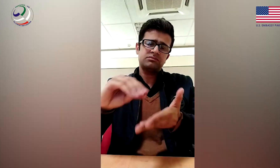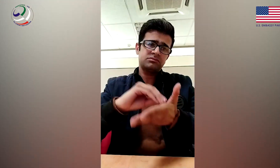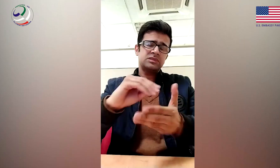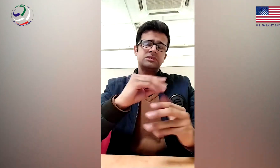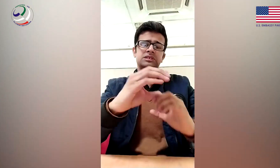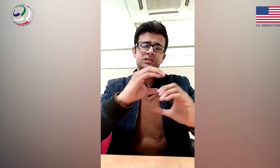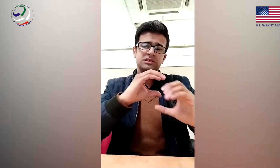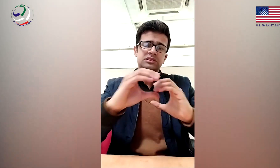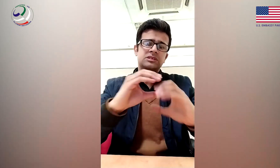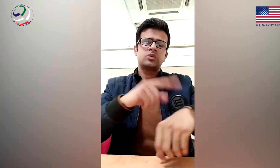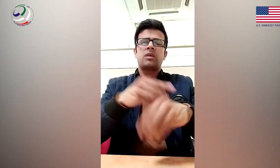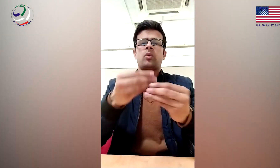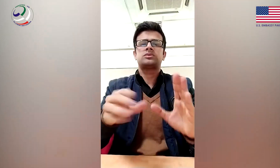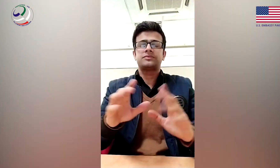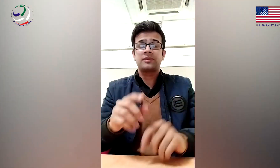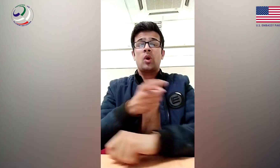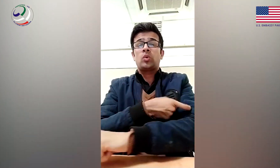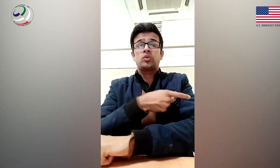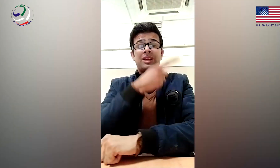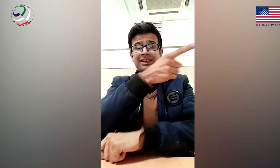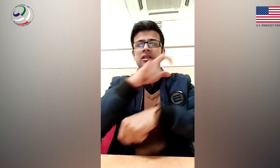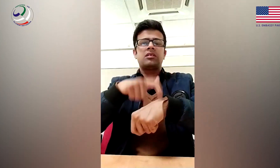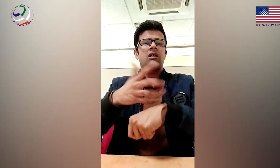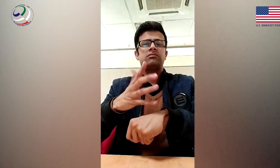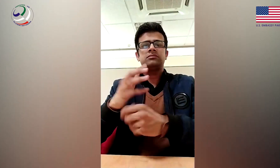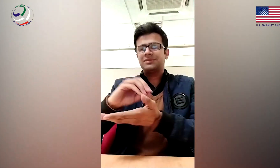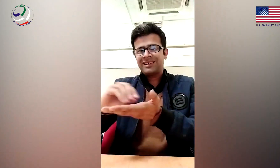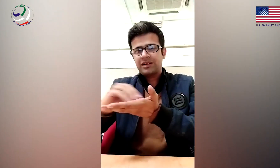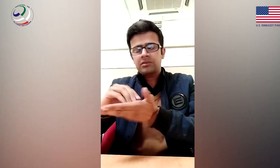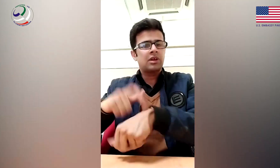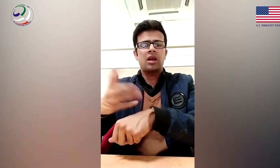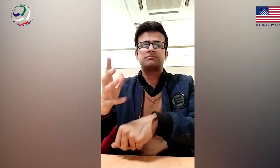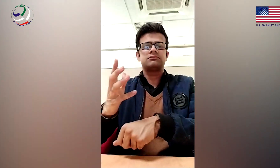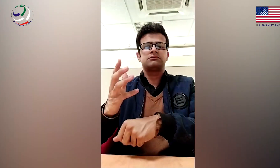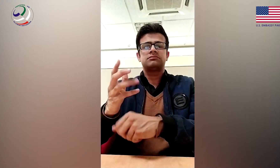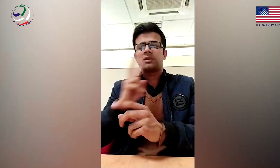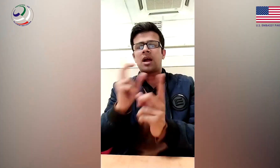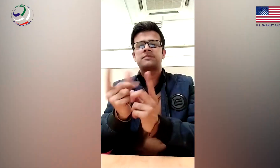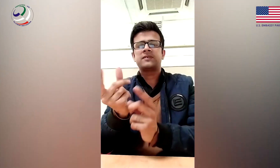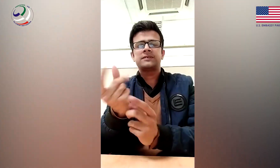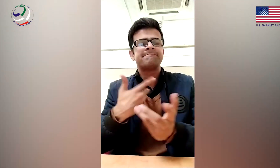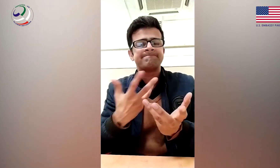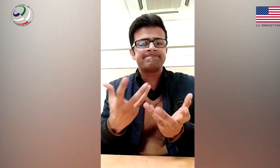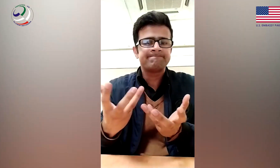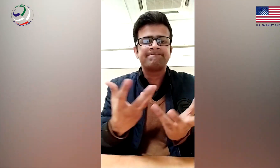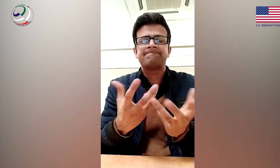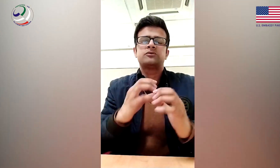saying. I tried to write it on my phone, but I couldn't. It takes a lot of time. The doctor doesn't have the time